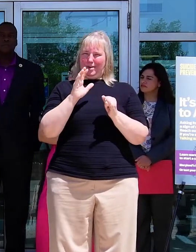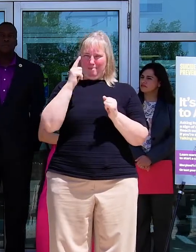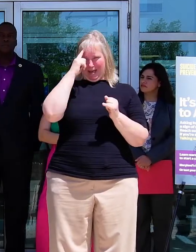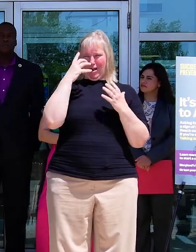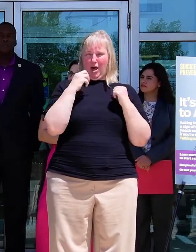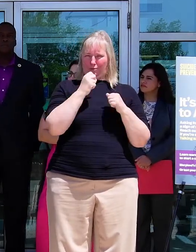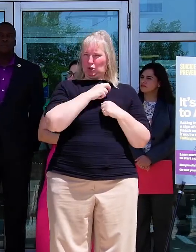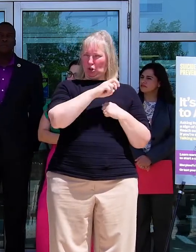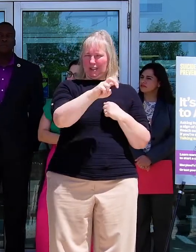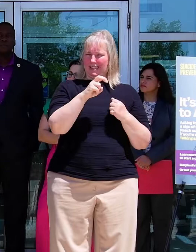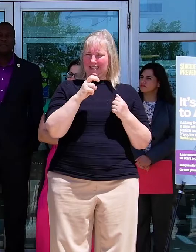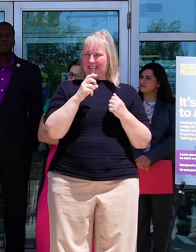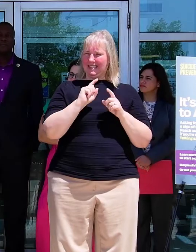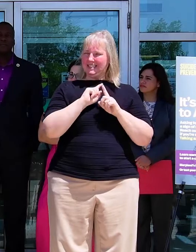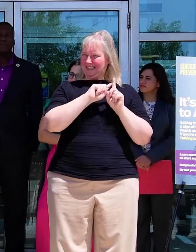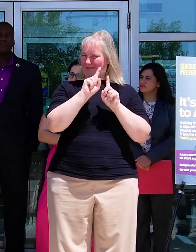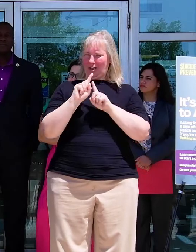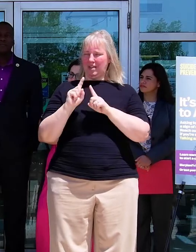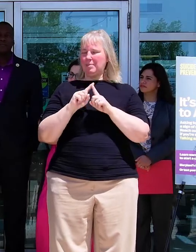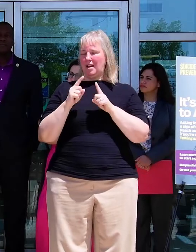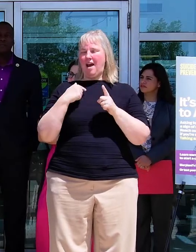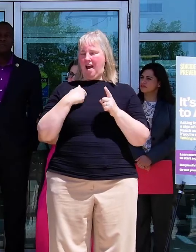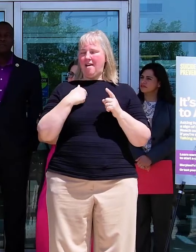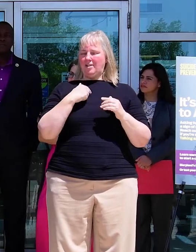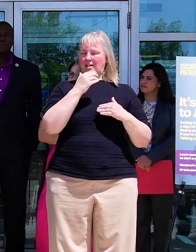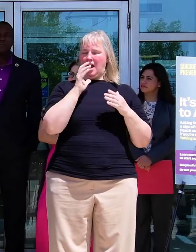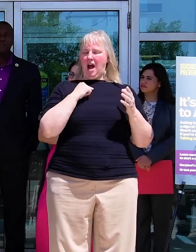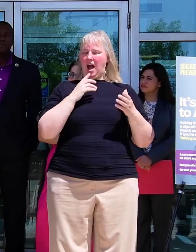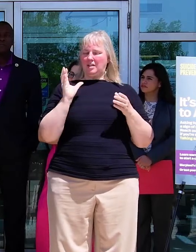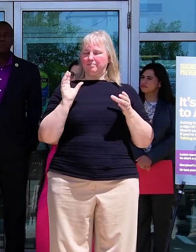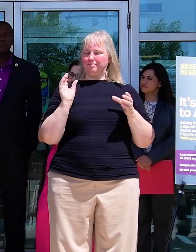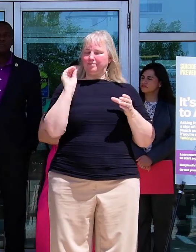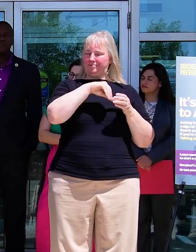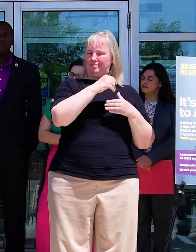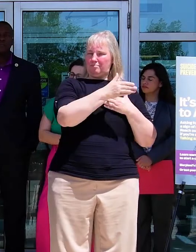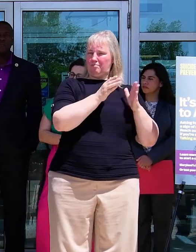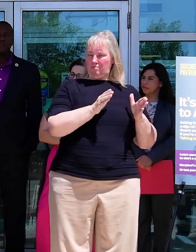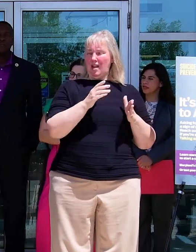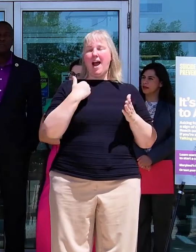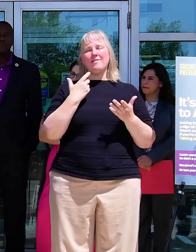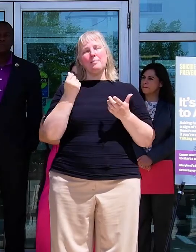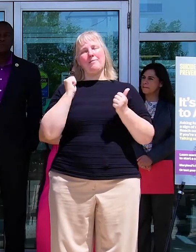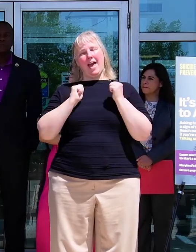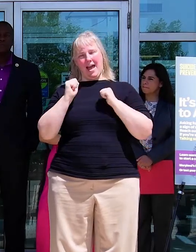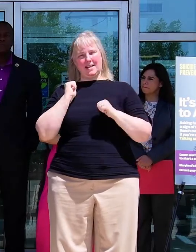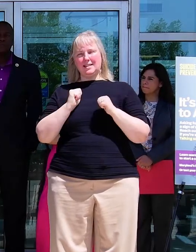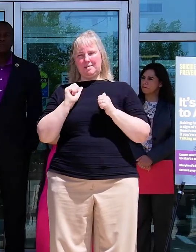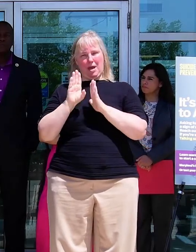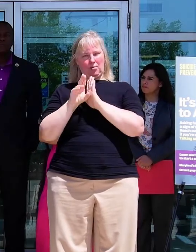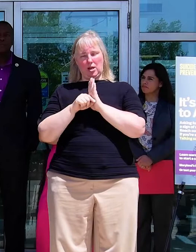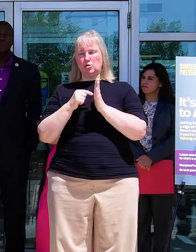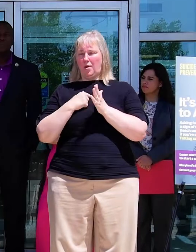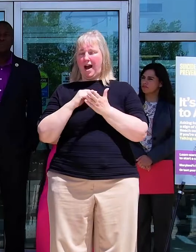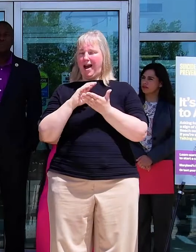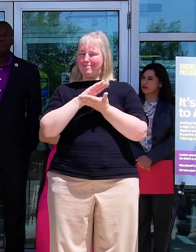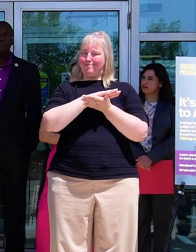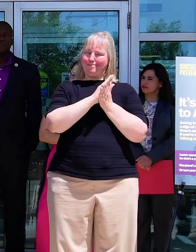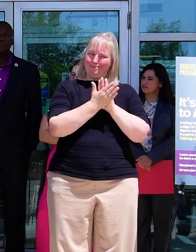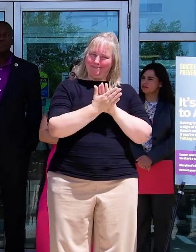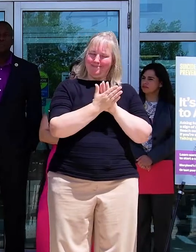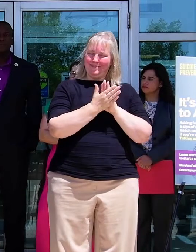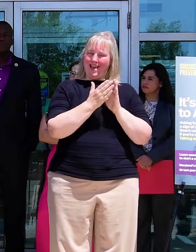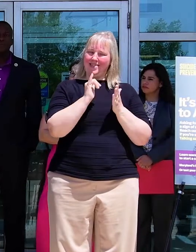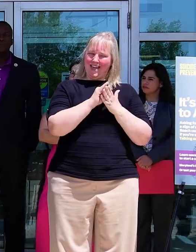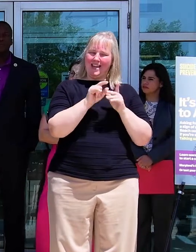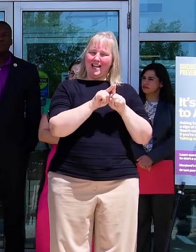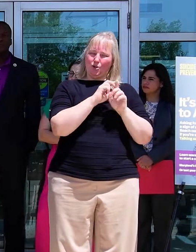I compartmentalized. I've got a bit of an acting background, so I turned it into a role, right? If I'm not